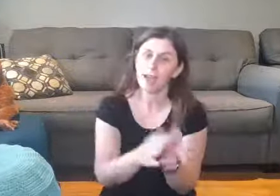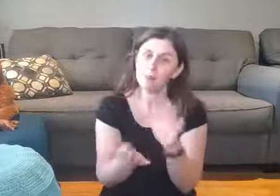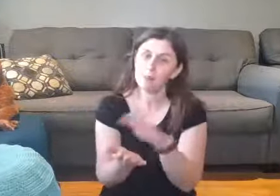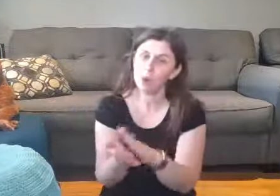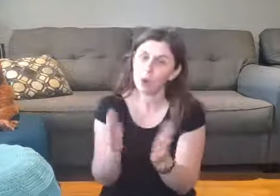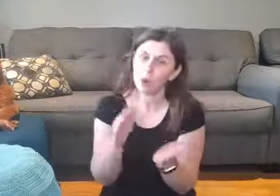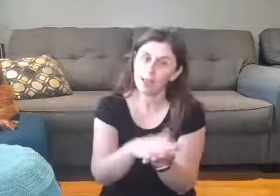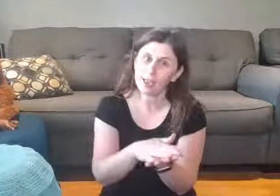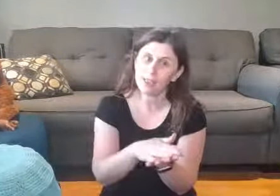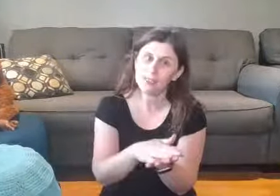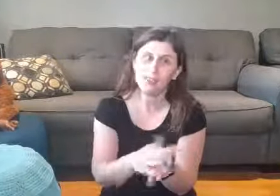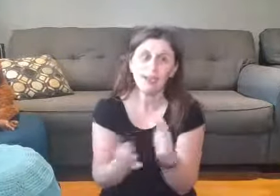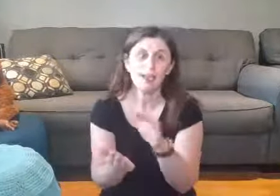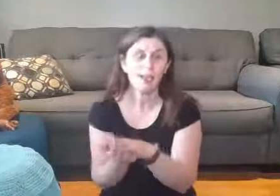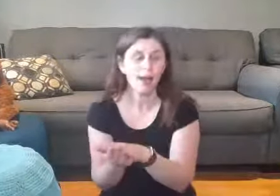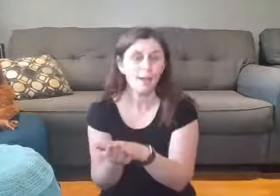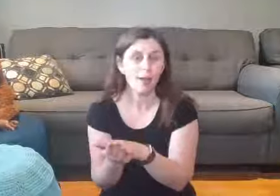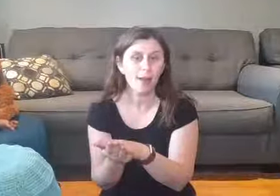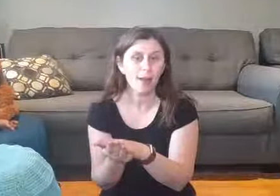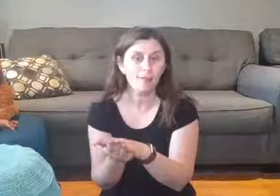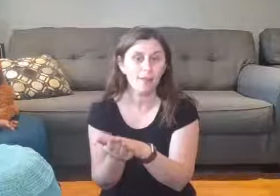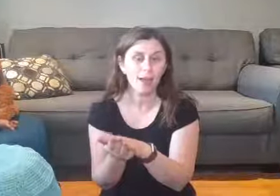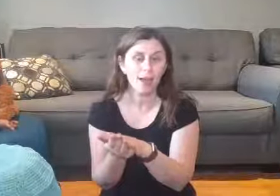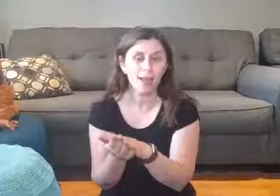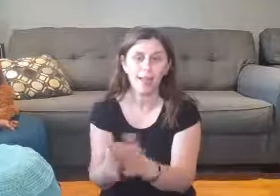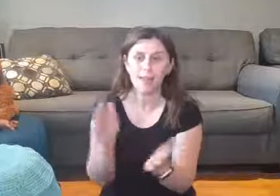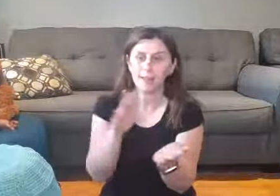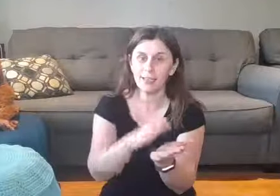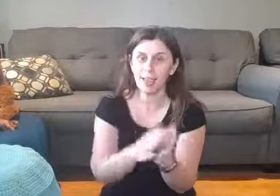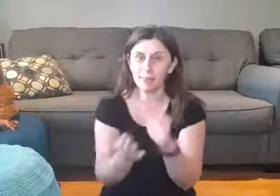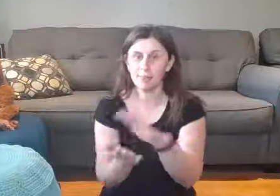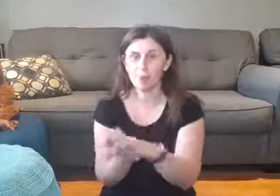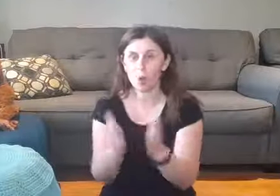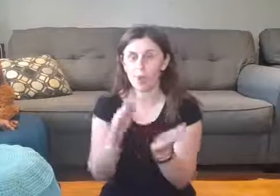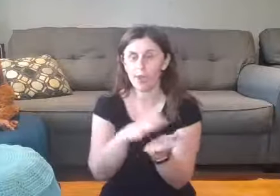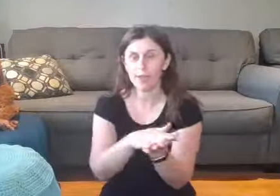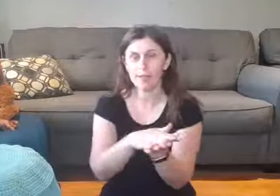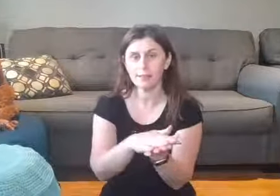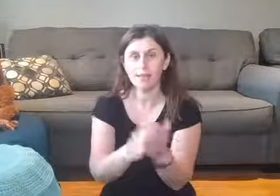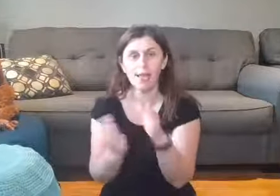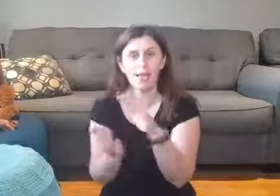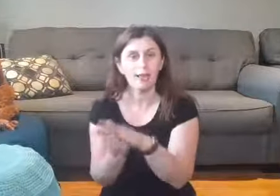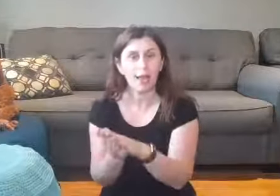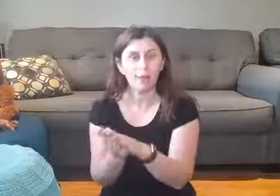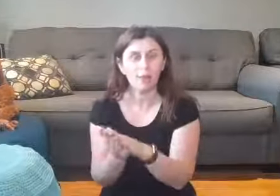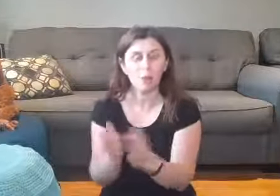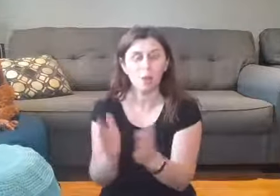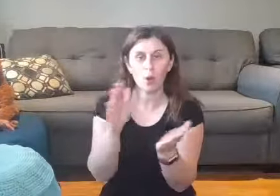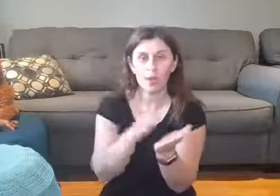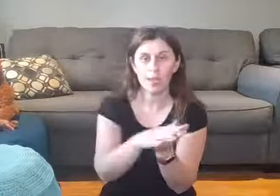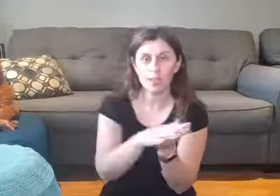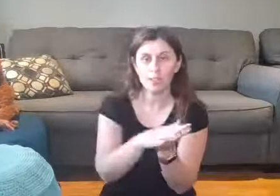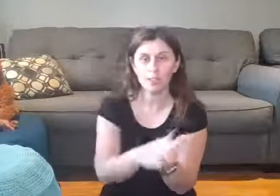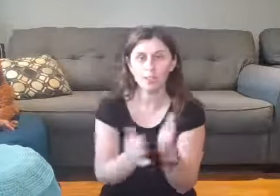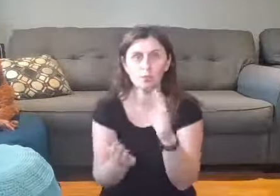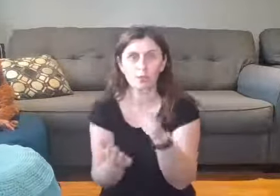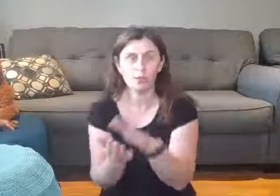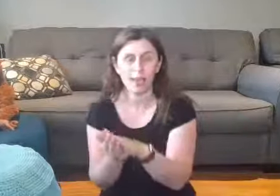Clap your hands. Come on, everybody, and clap your hands. Clap your hands